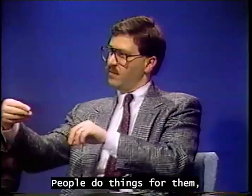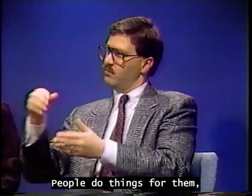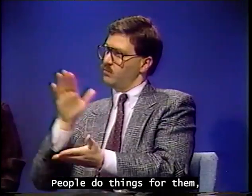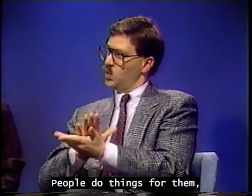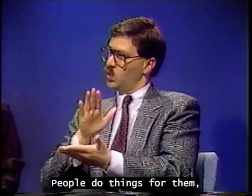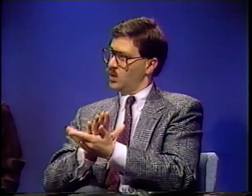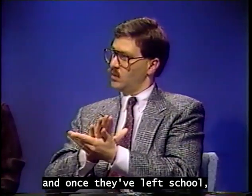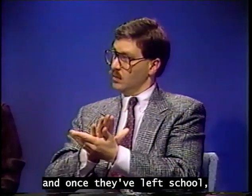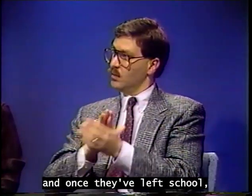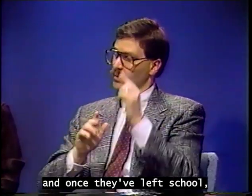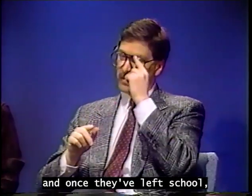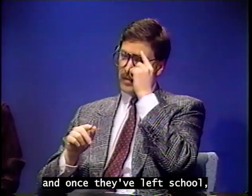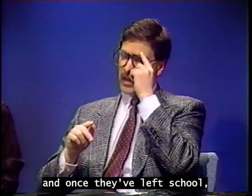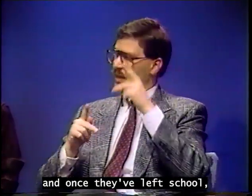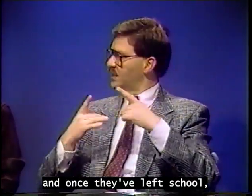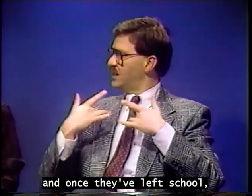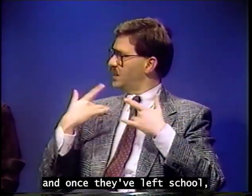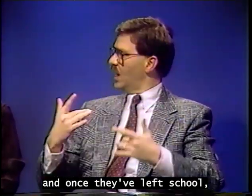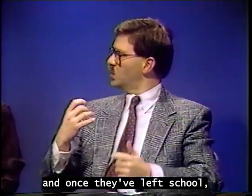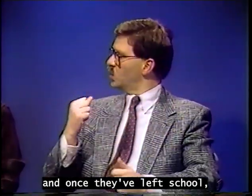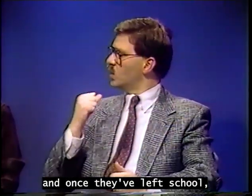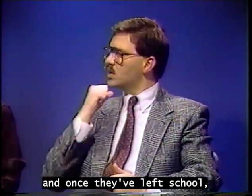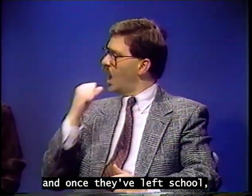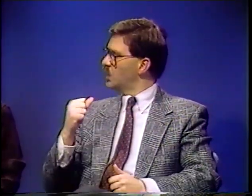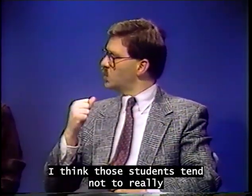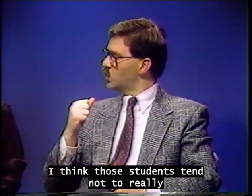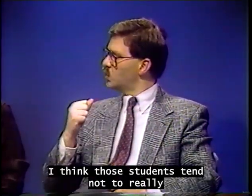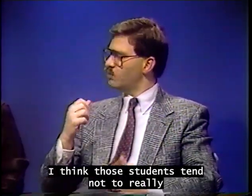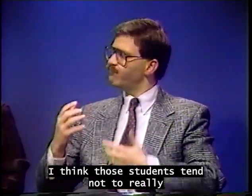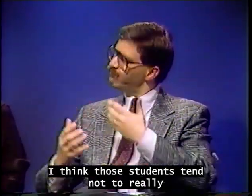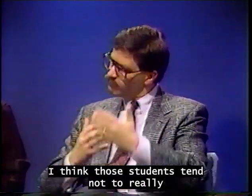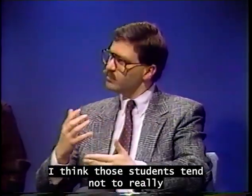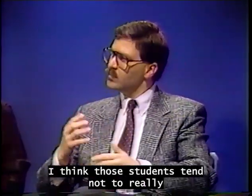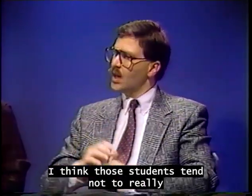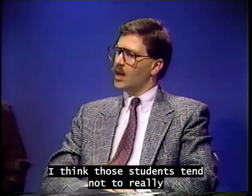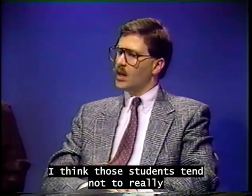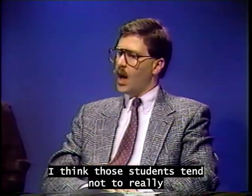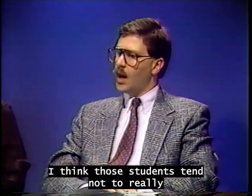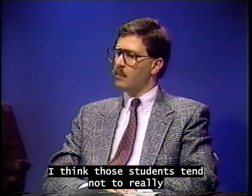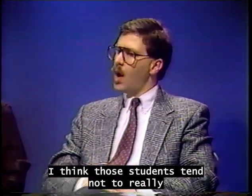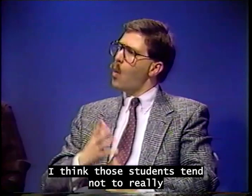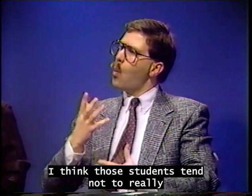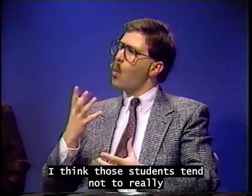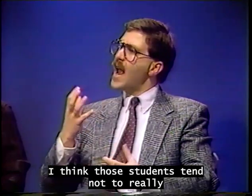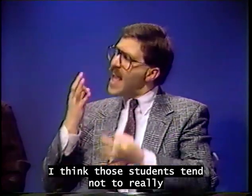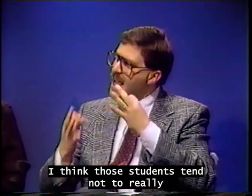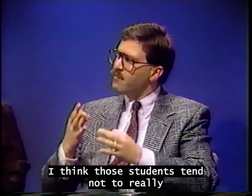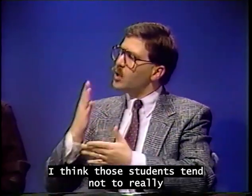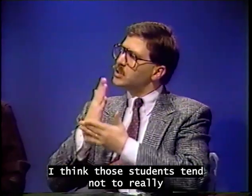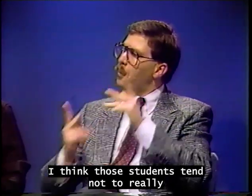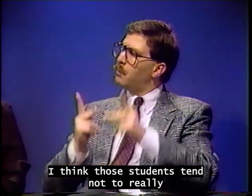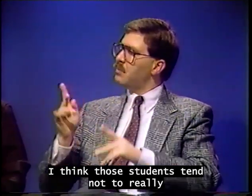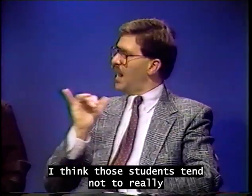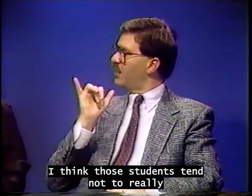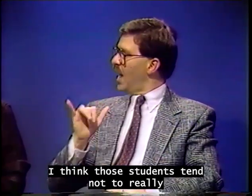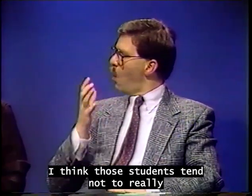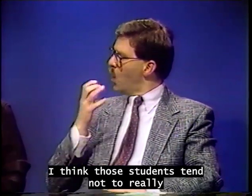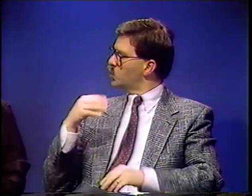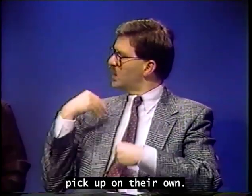them. And once they've left school, I think those students tend not to really